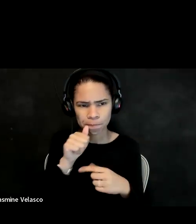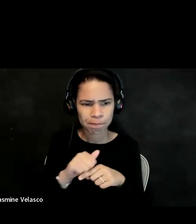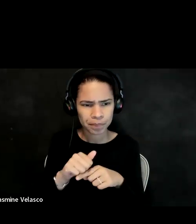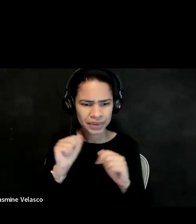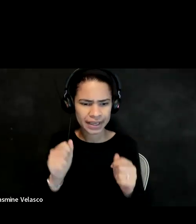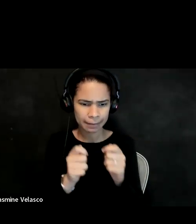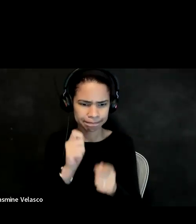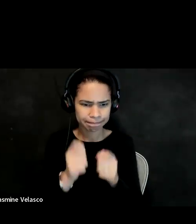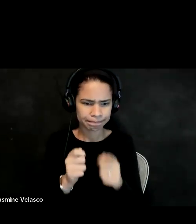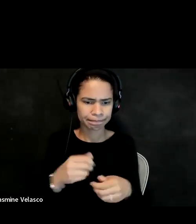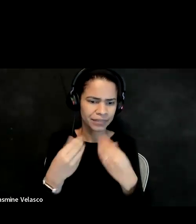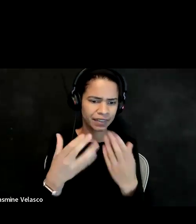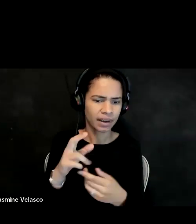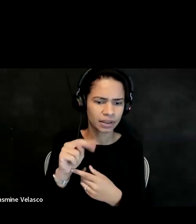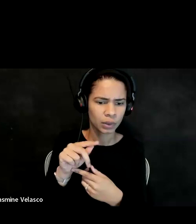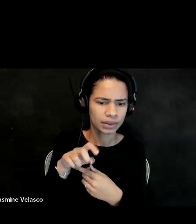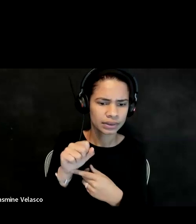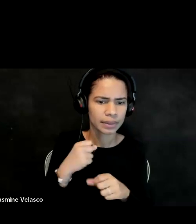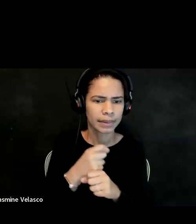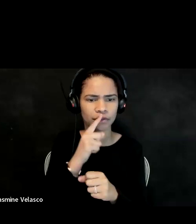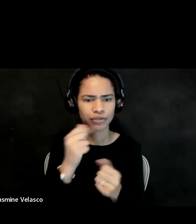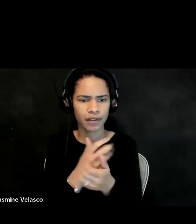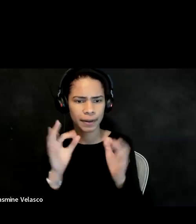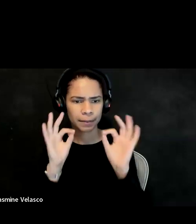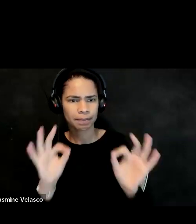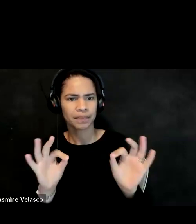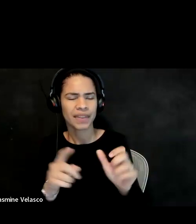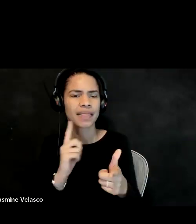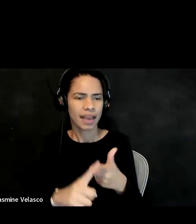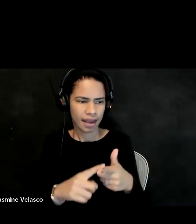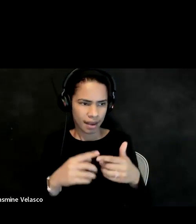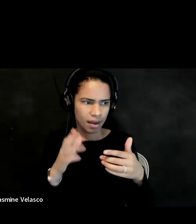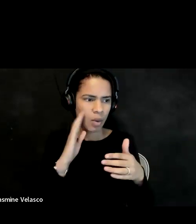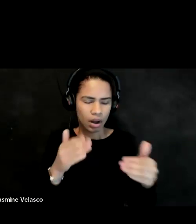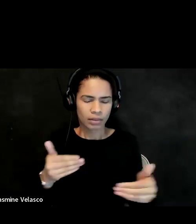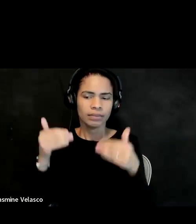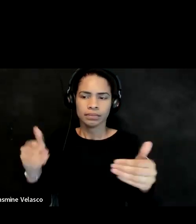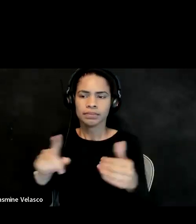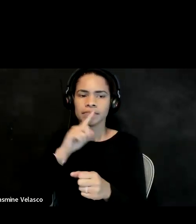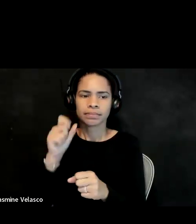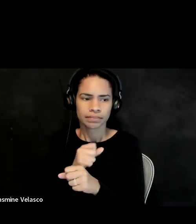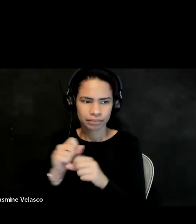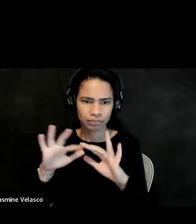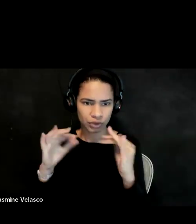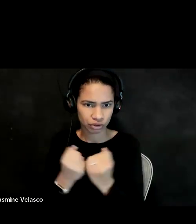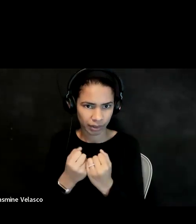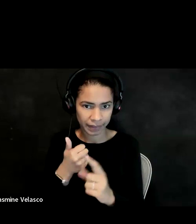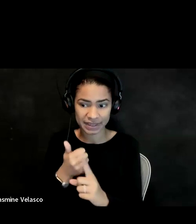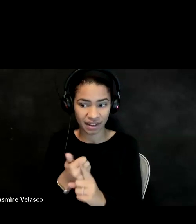notes about the process, make sure it's all polished, ready to go, and then they take it and run that workshop entirely themselves.